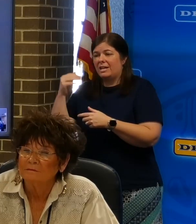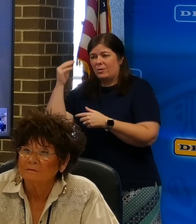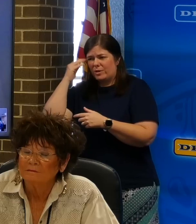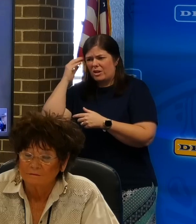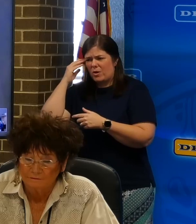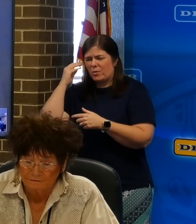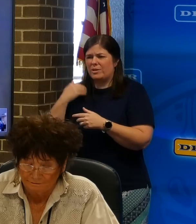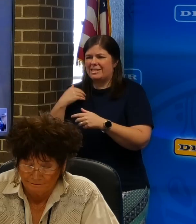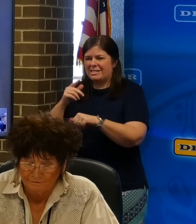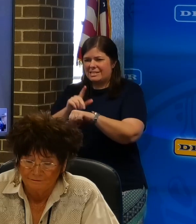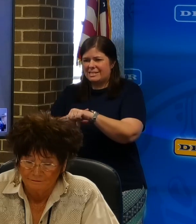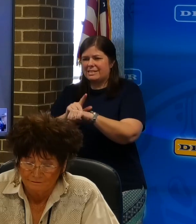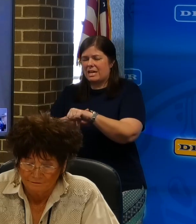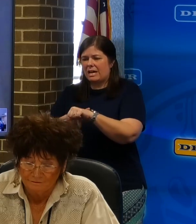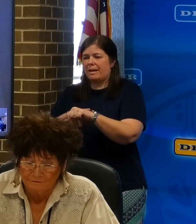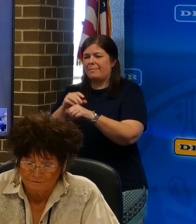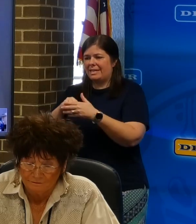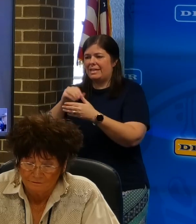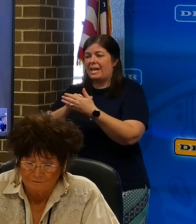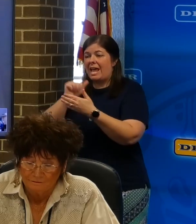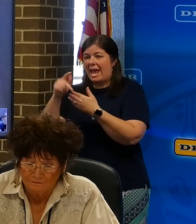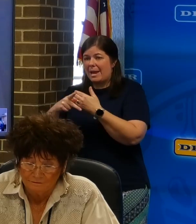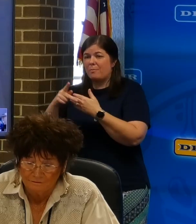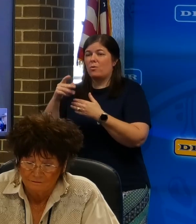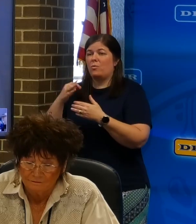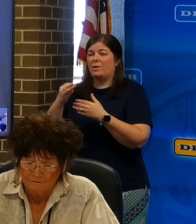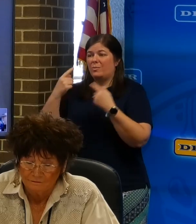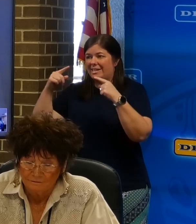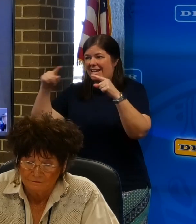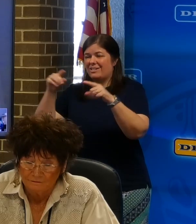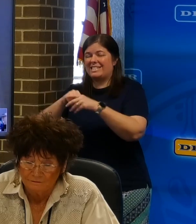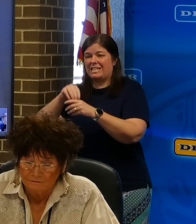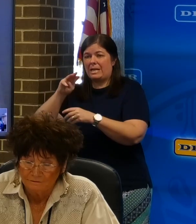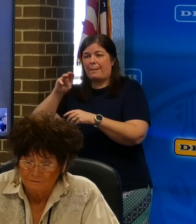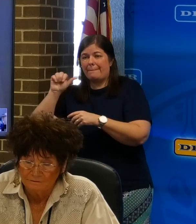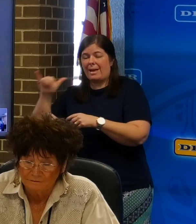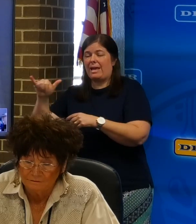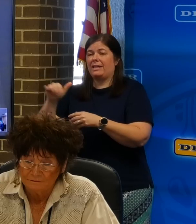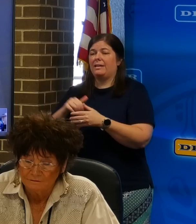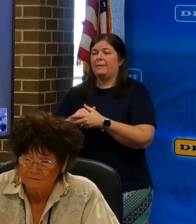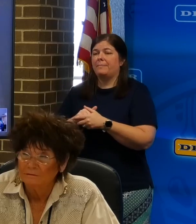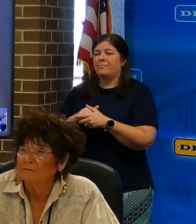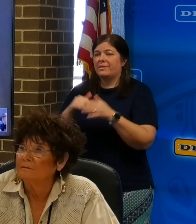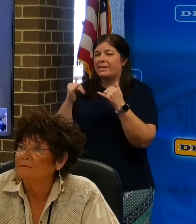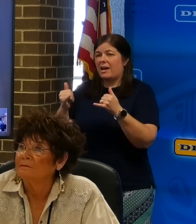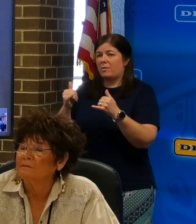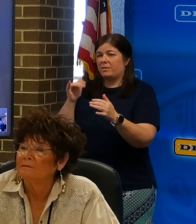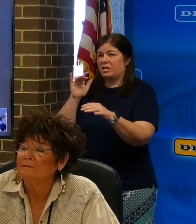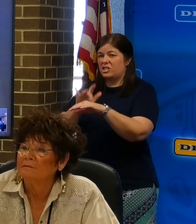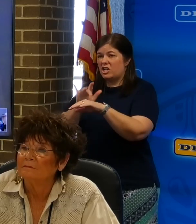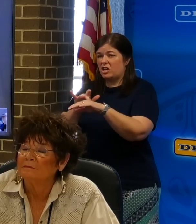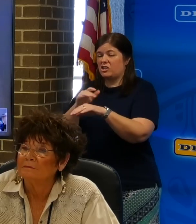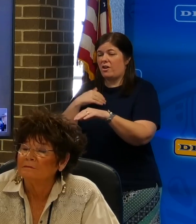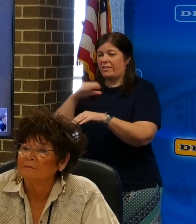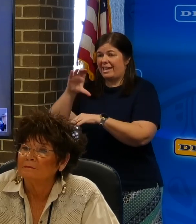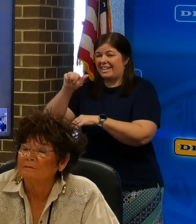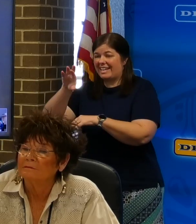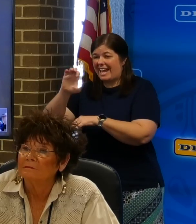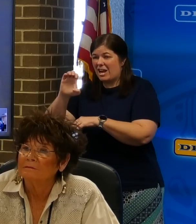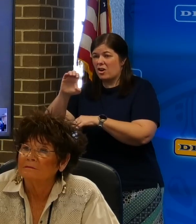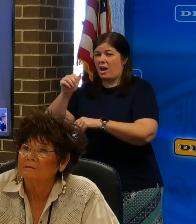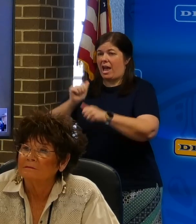layoffs in our April data that we'll announce sometime in May. Now I'm going to touch on the CARES Act program